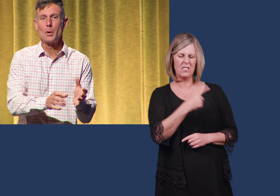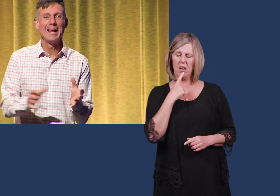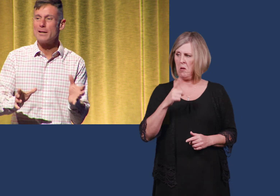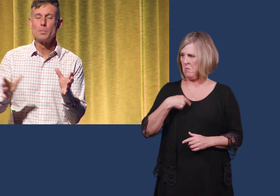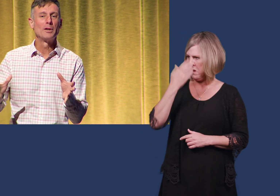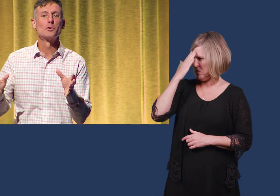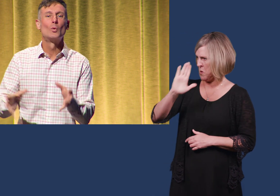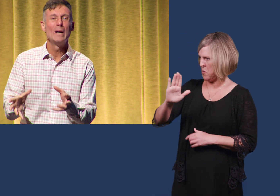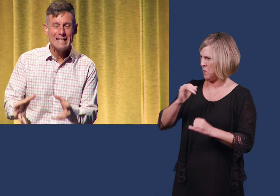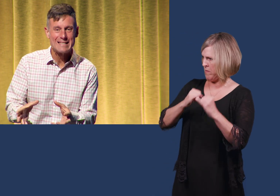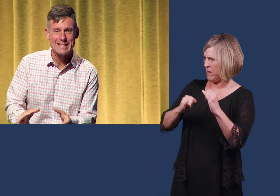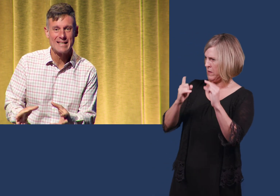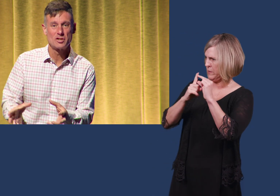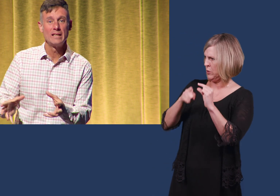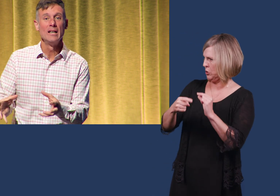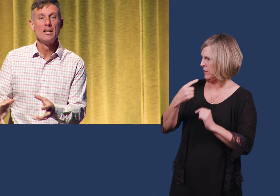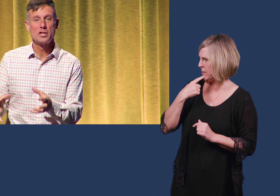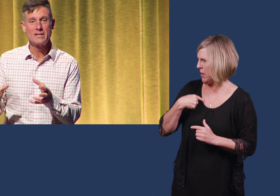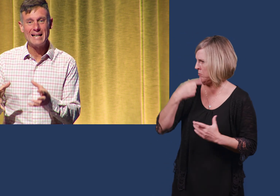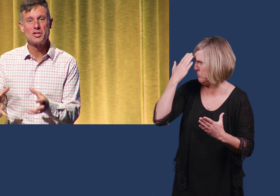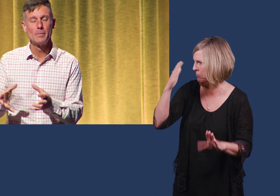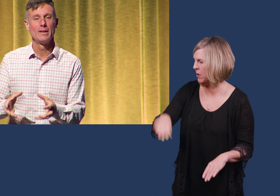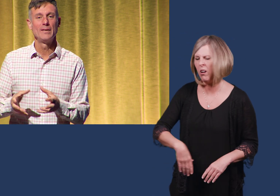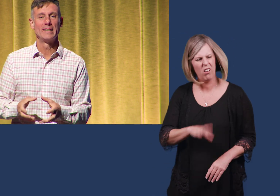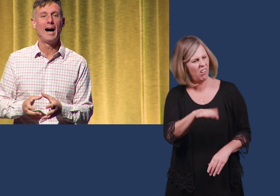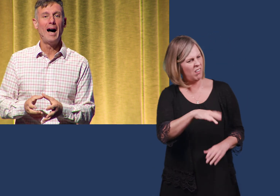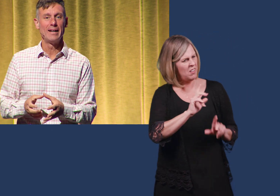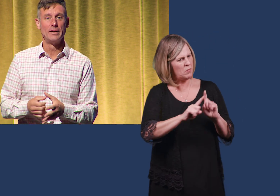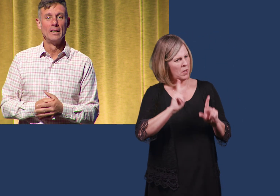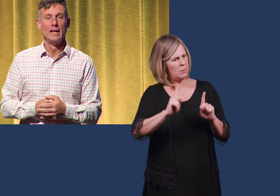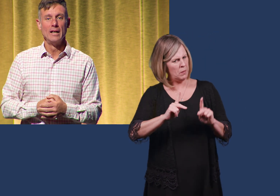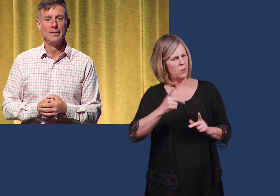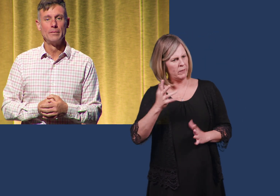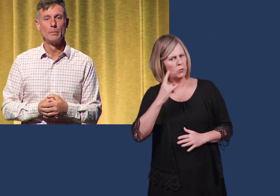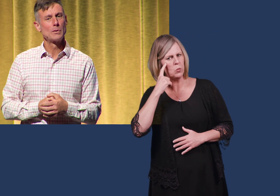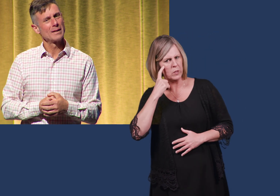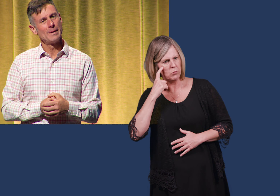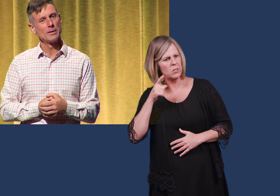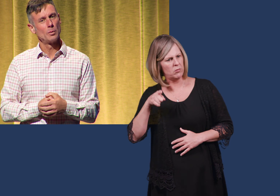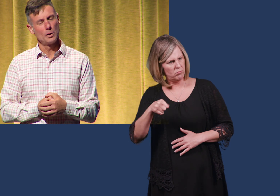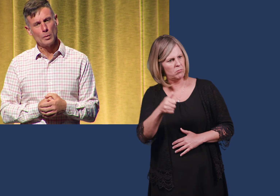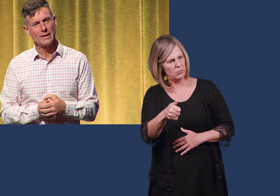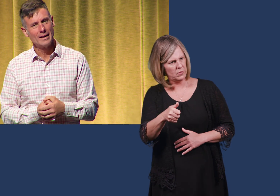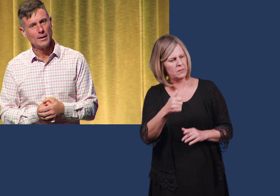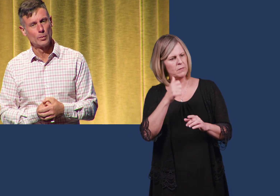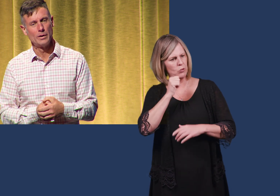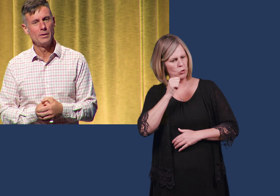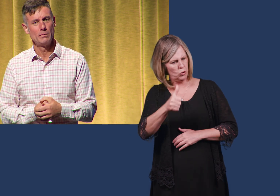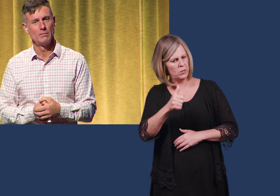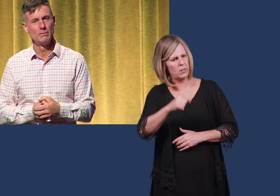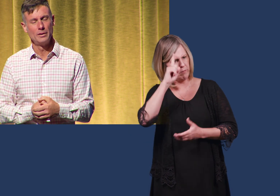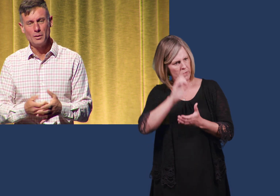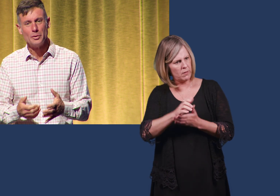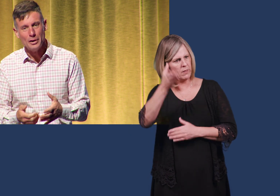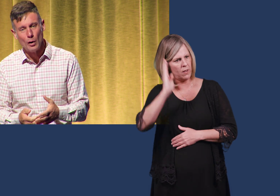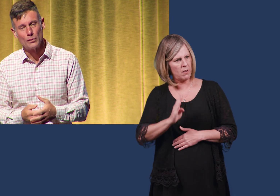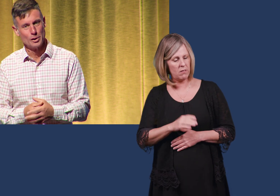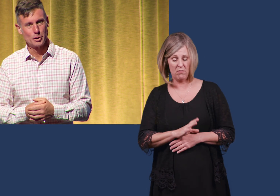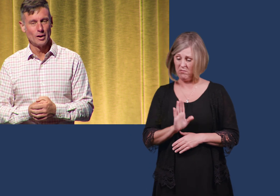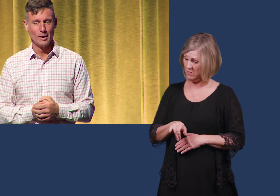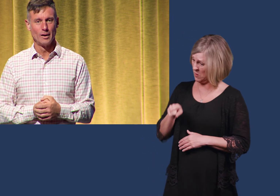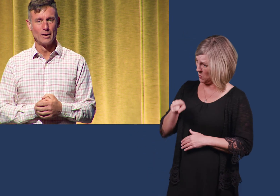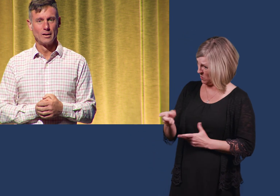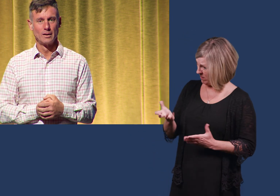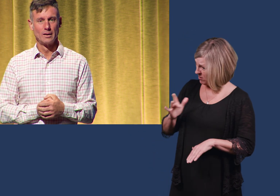And Rick Riley goes, but there's witnesses that she said she believed in God. And Bruce looked at him and goes, well, you weren't there, were you? You don't know